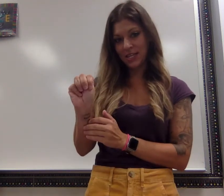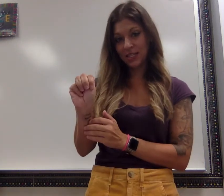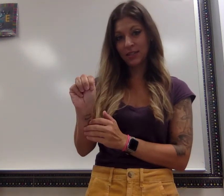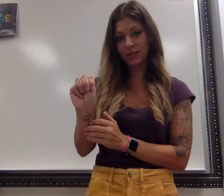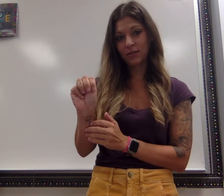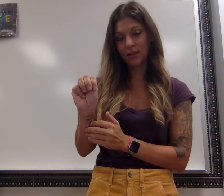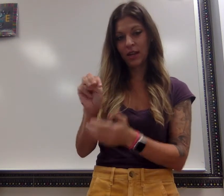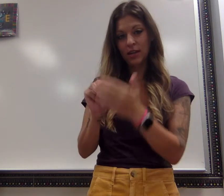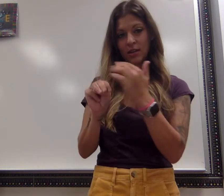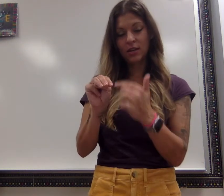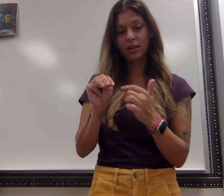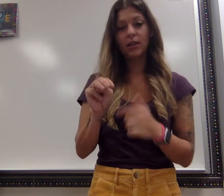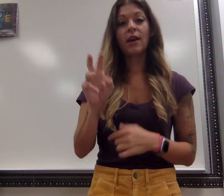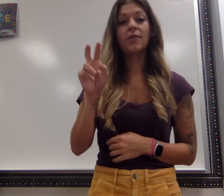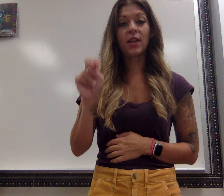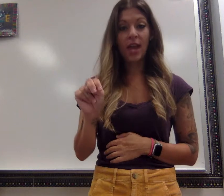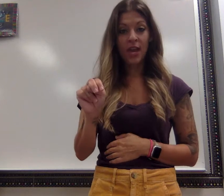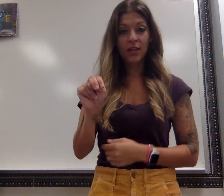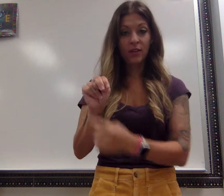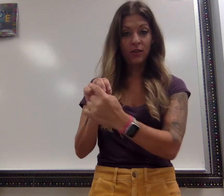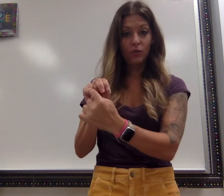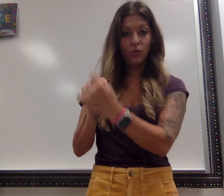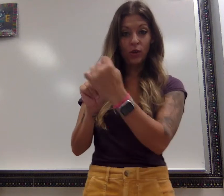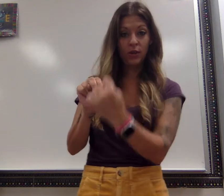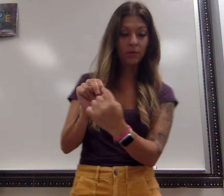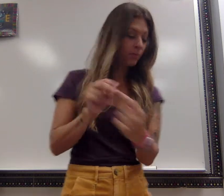this, okay? And then N, 1 hump.